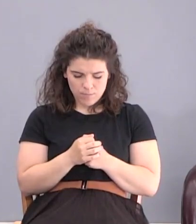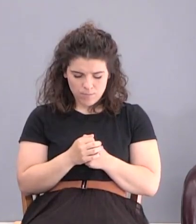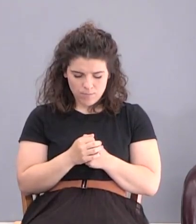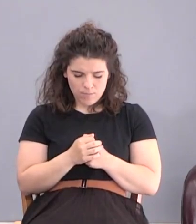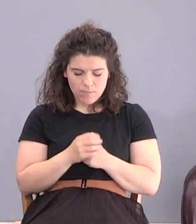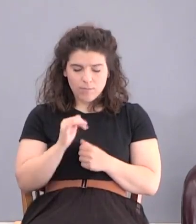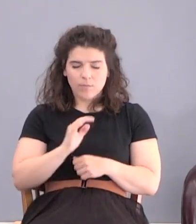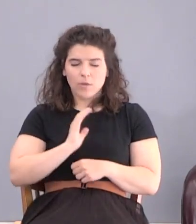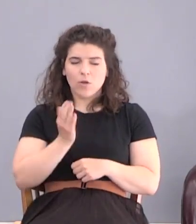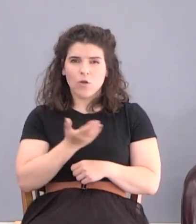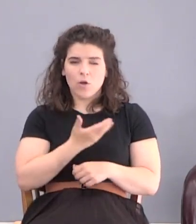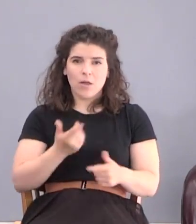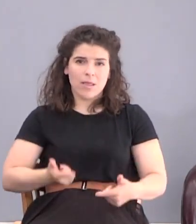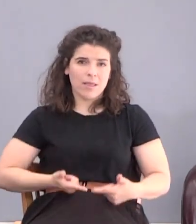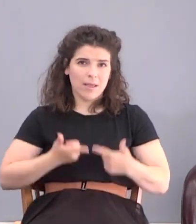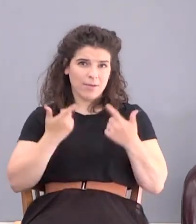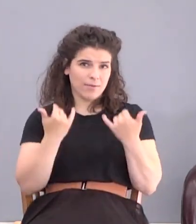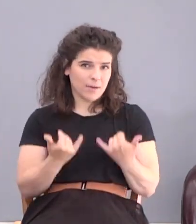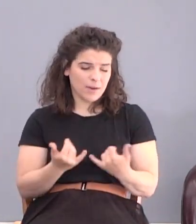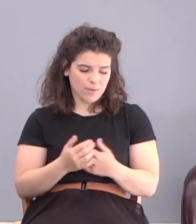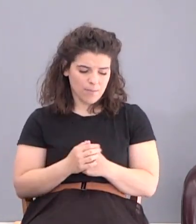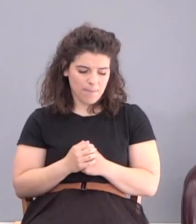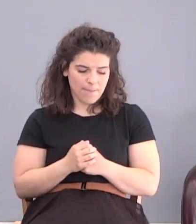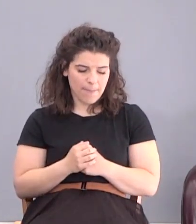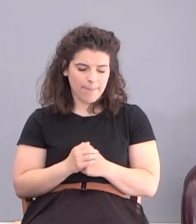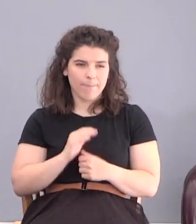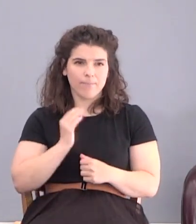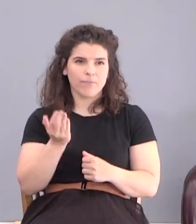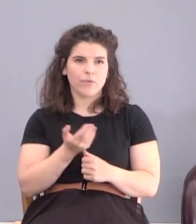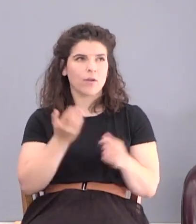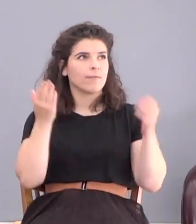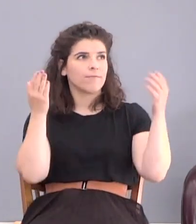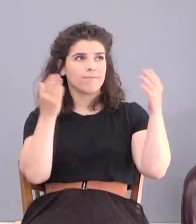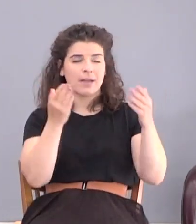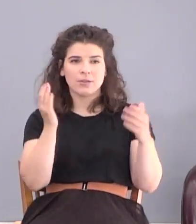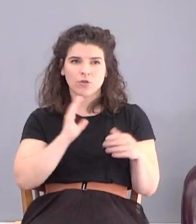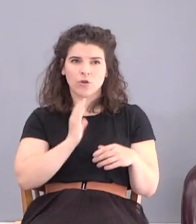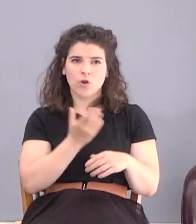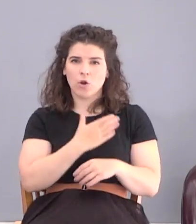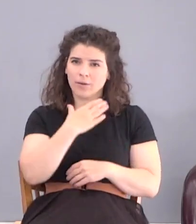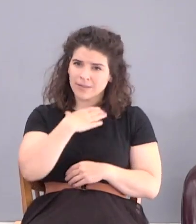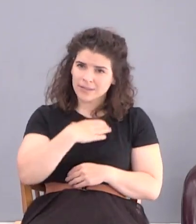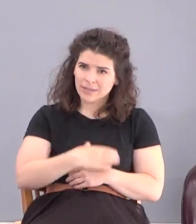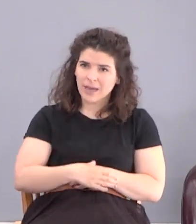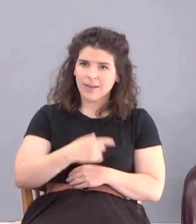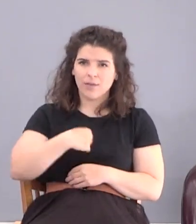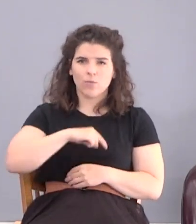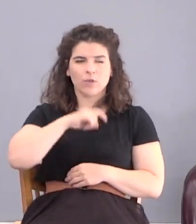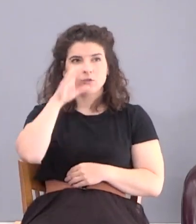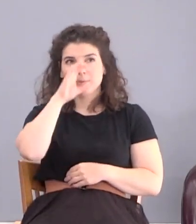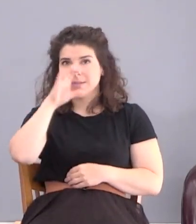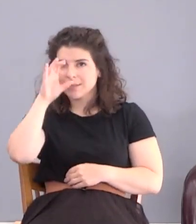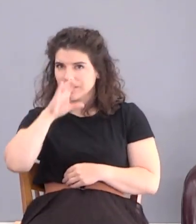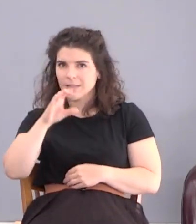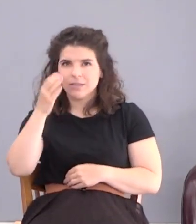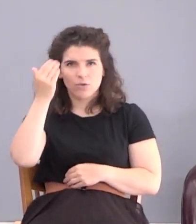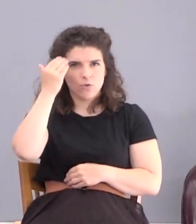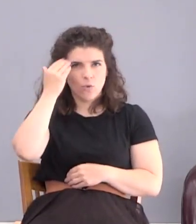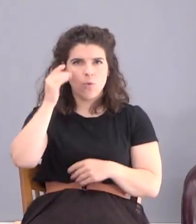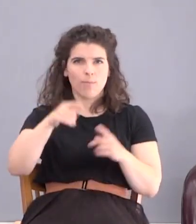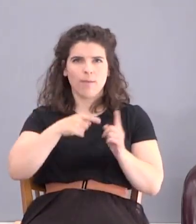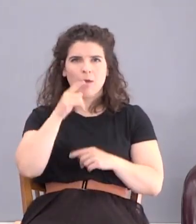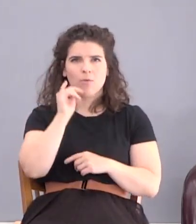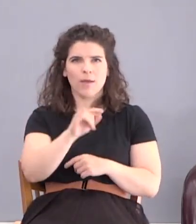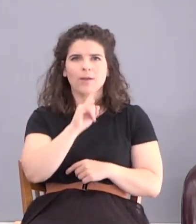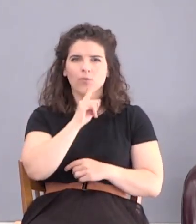That is our life now. So our affection, our desire, what we should be seeking is to know about that,